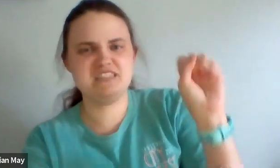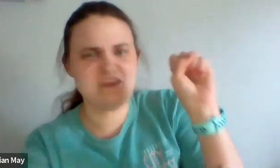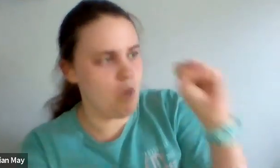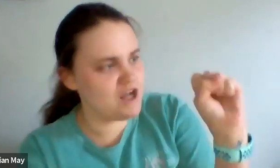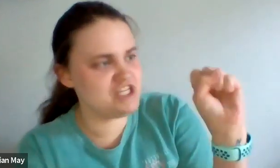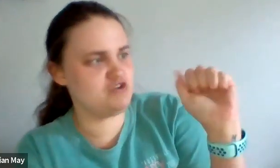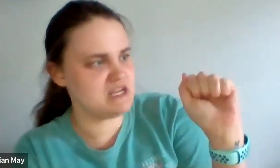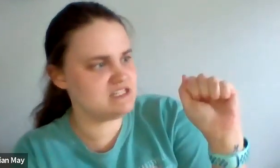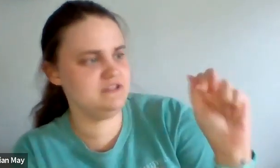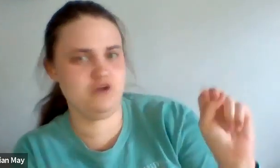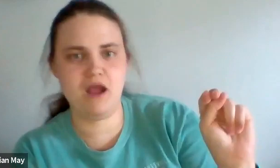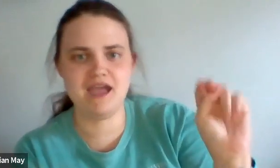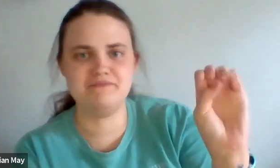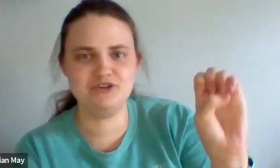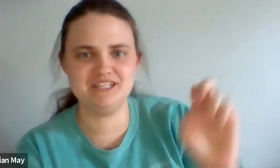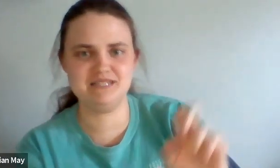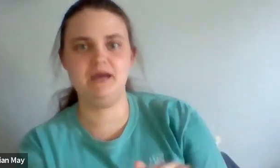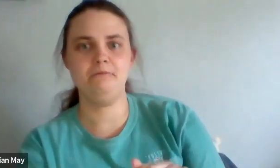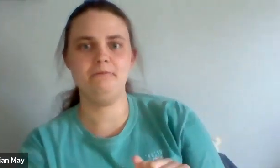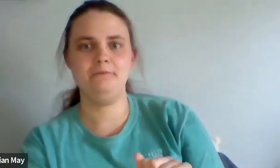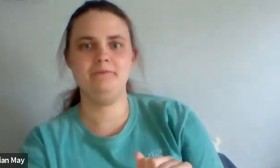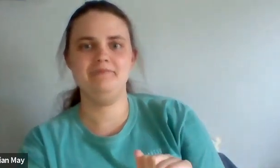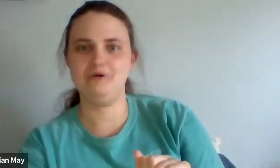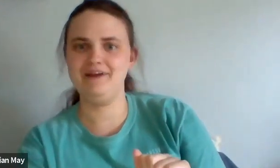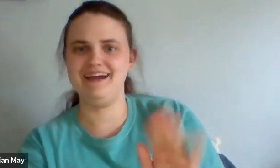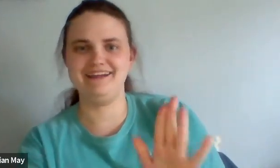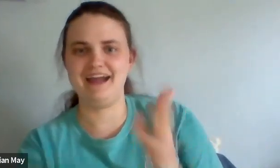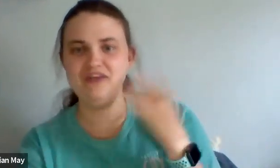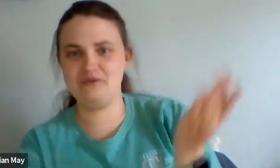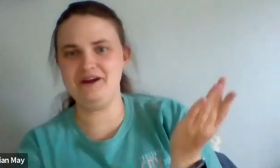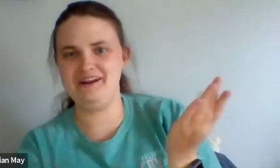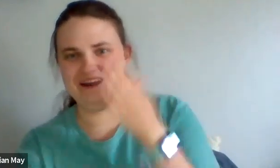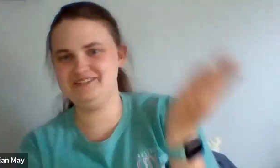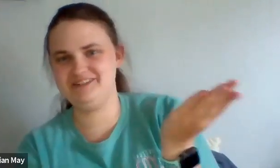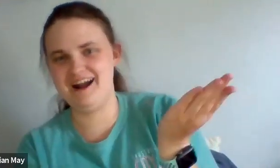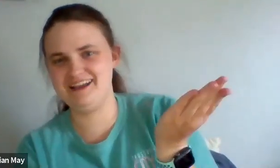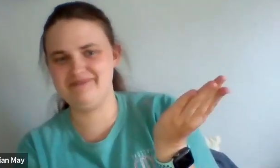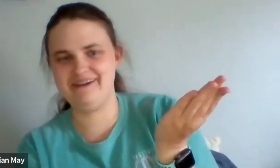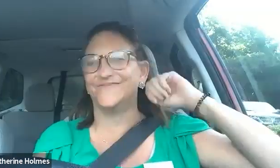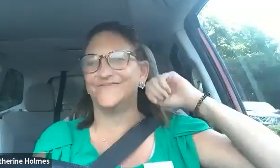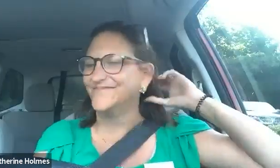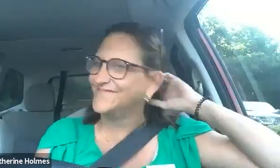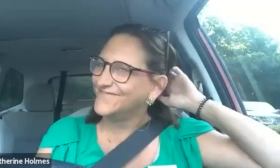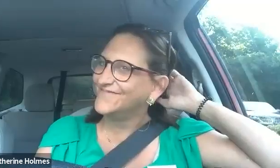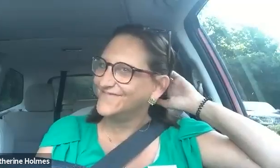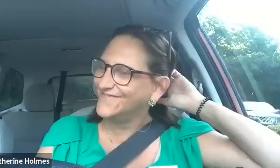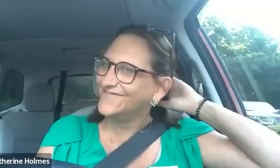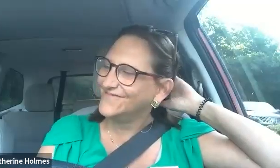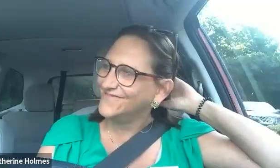see them watching aggressively their hand motions. I'm like, okay, I got the word. I know what you're talking about. So a lot of times,